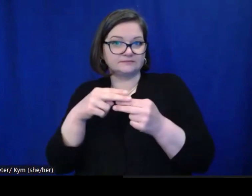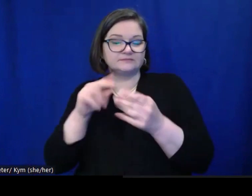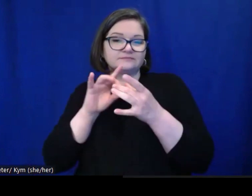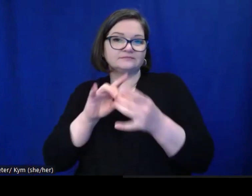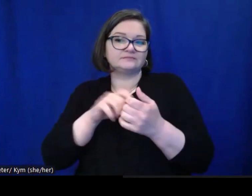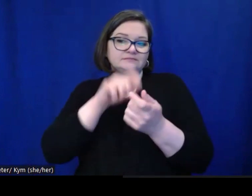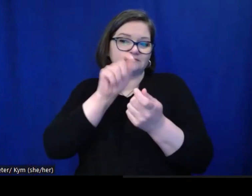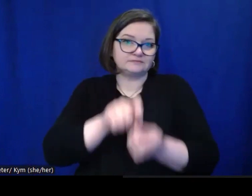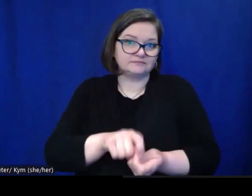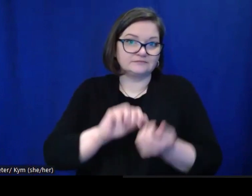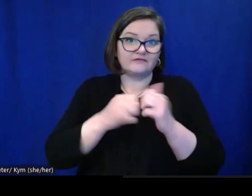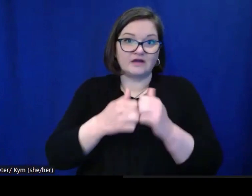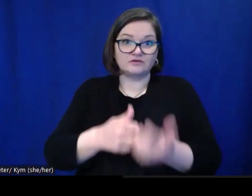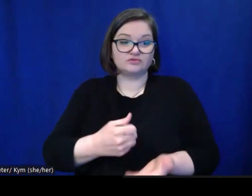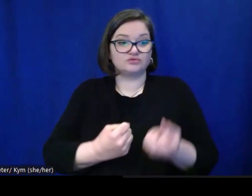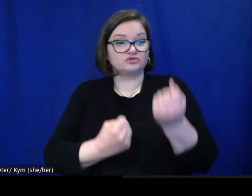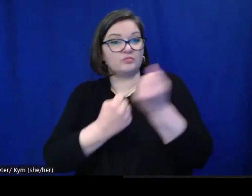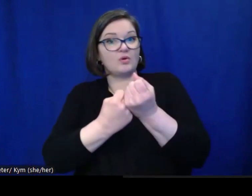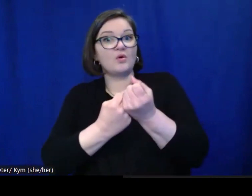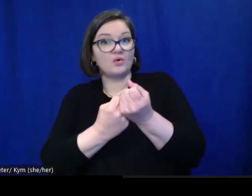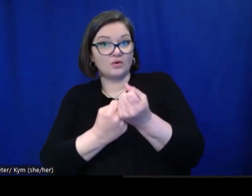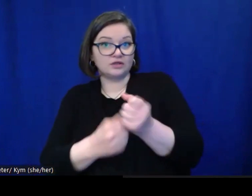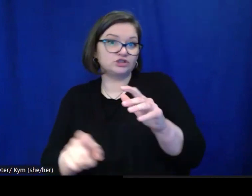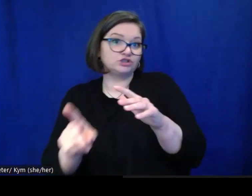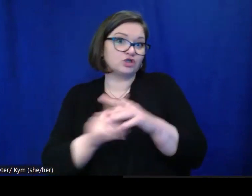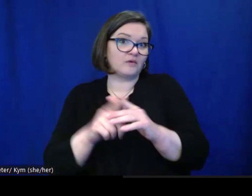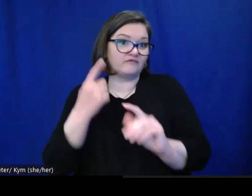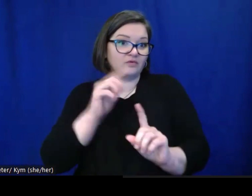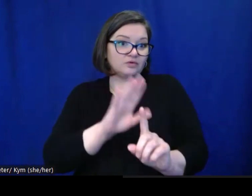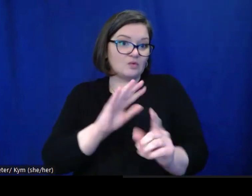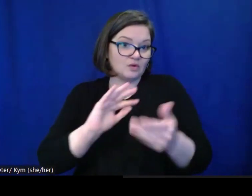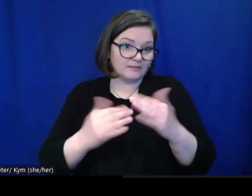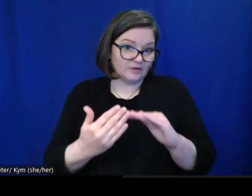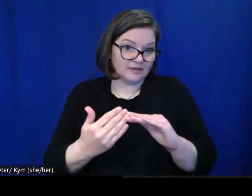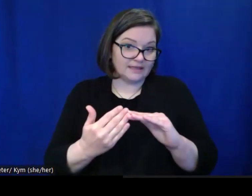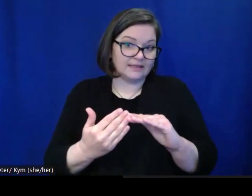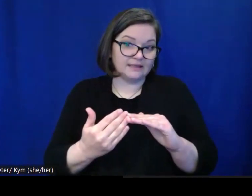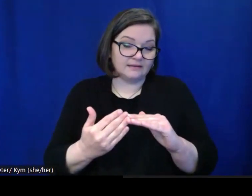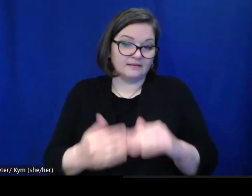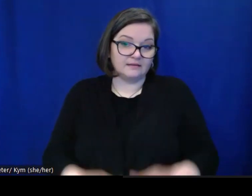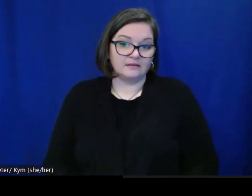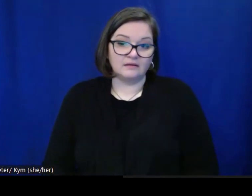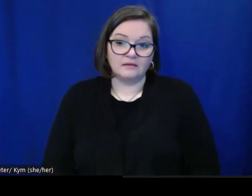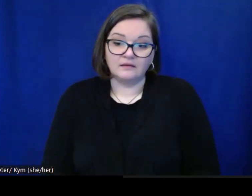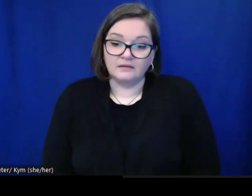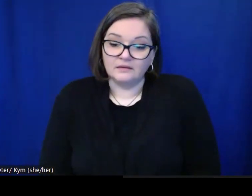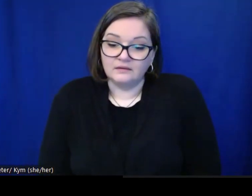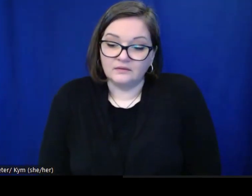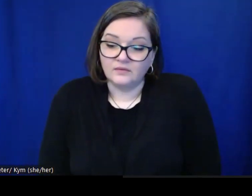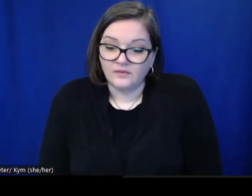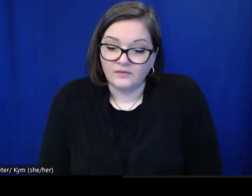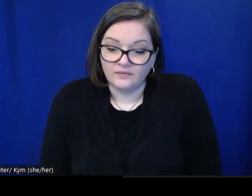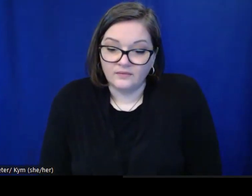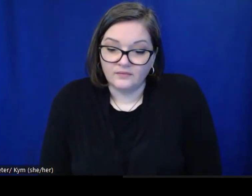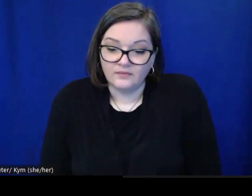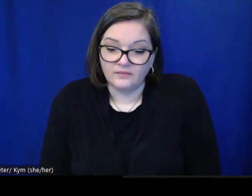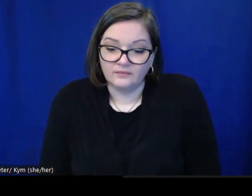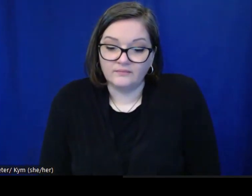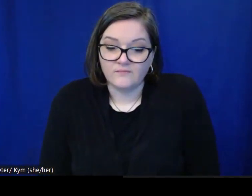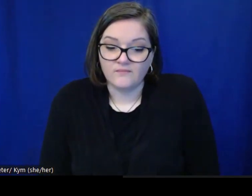you can support and show up in your communities. One of them is very important, which